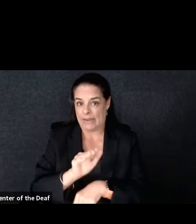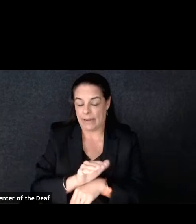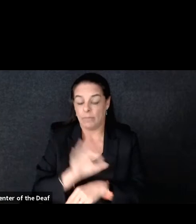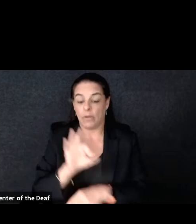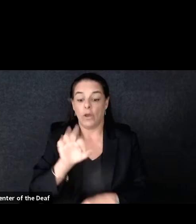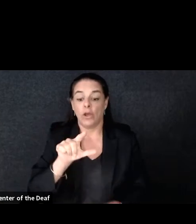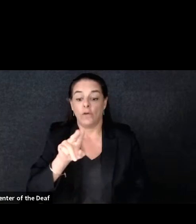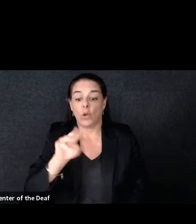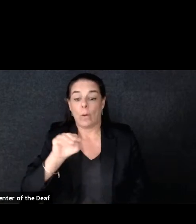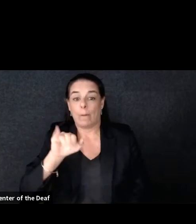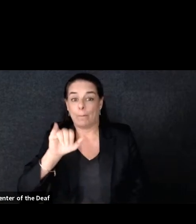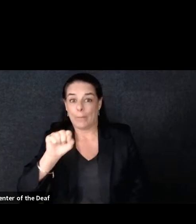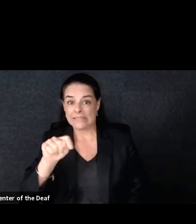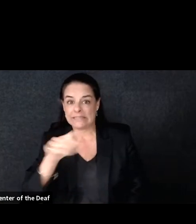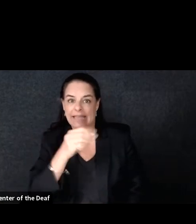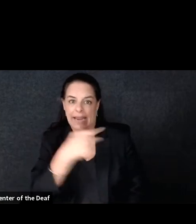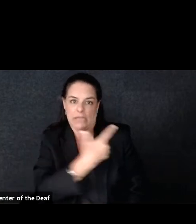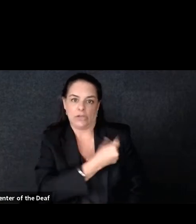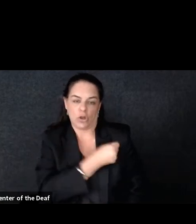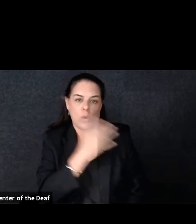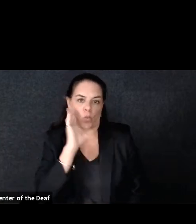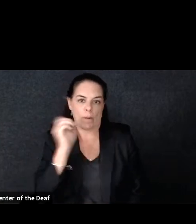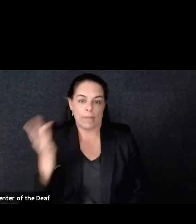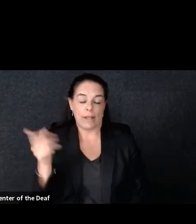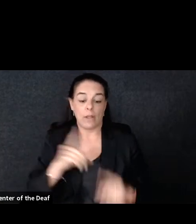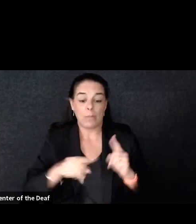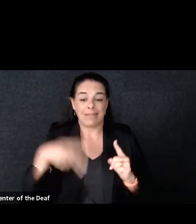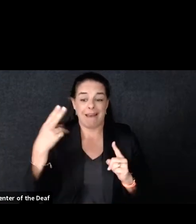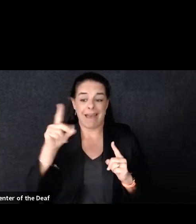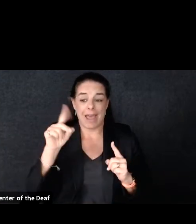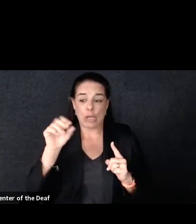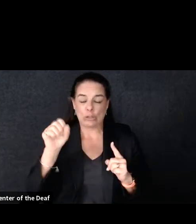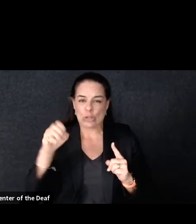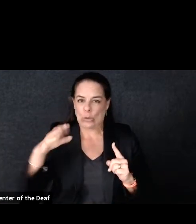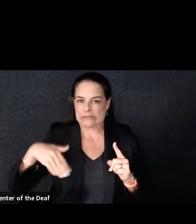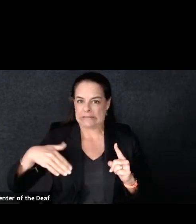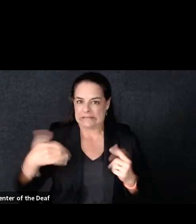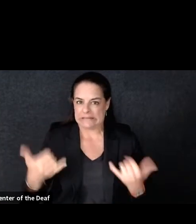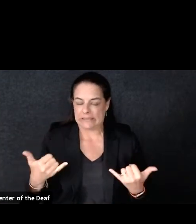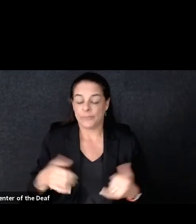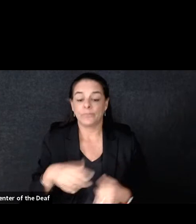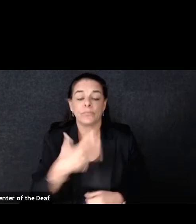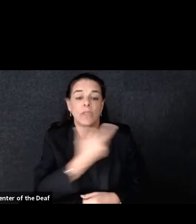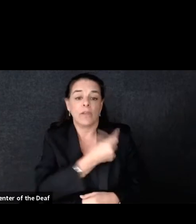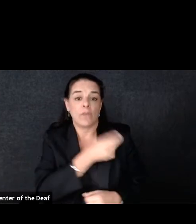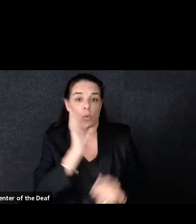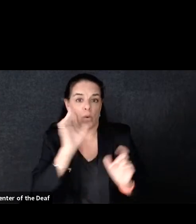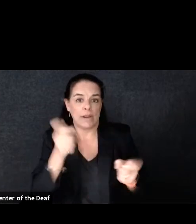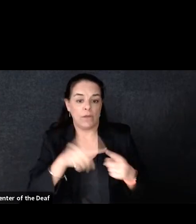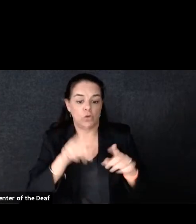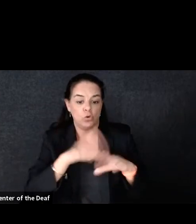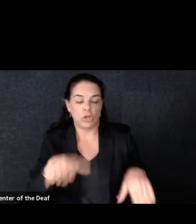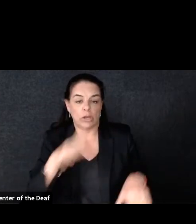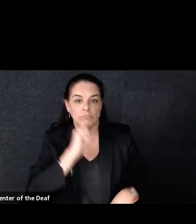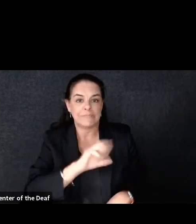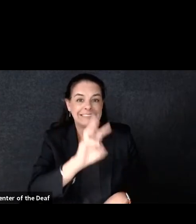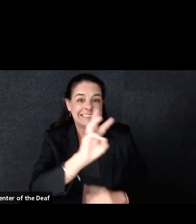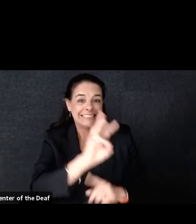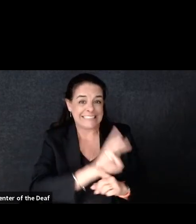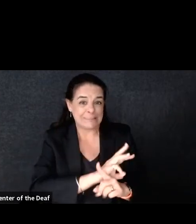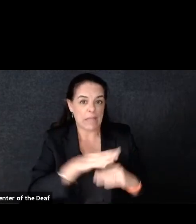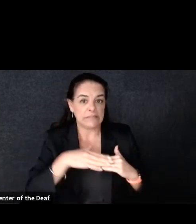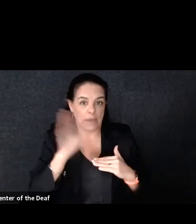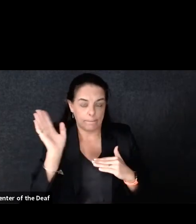available, but we will not have the high-dose flu vaccine at this clinic. Vaccines will be given to children ages 6 months and